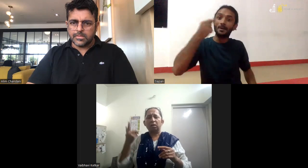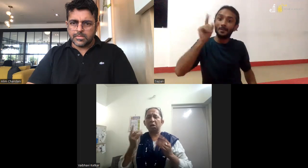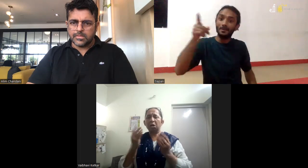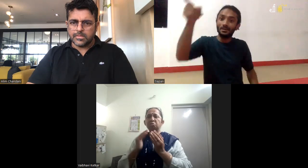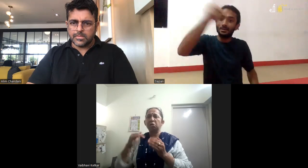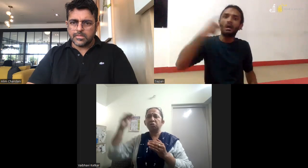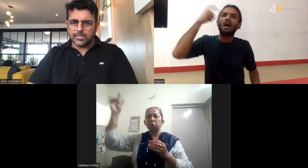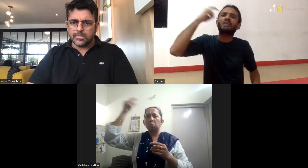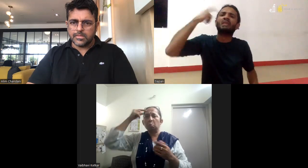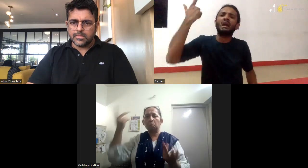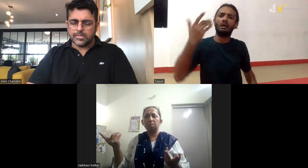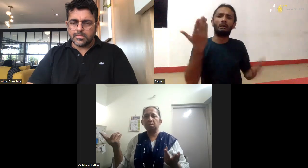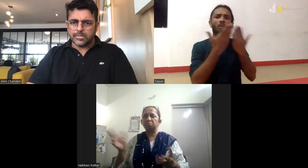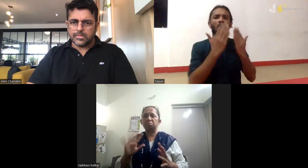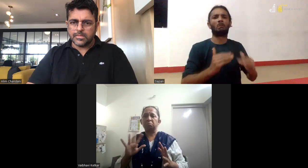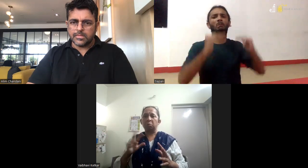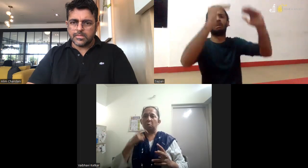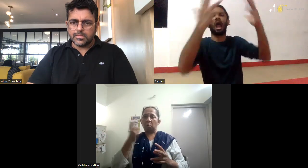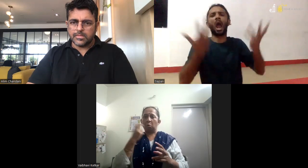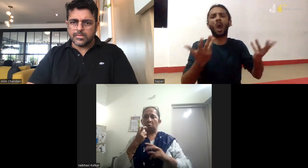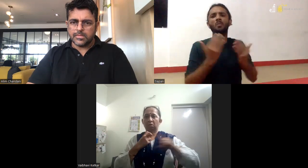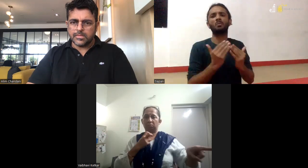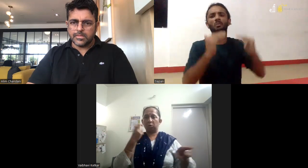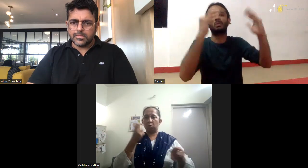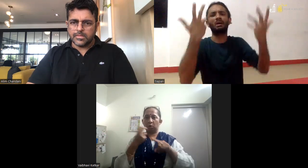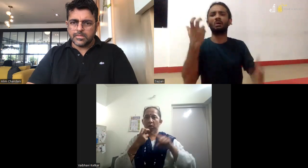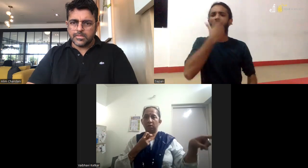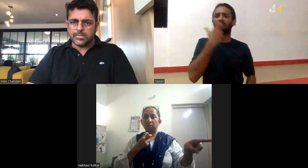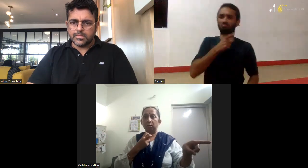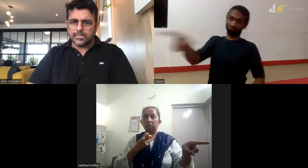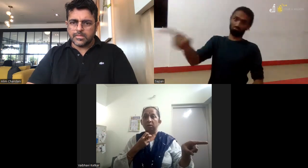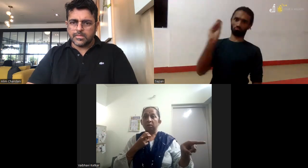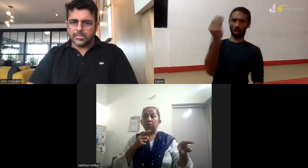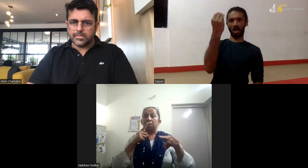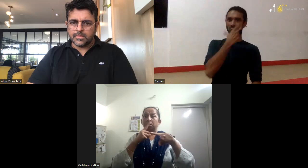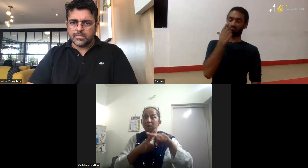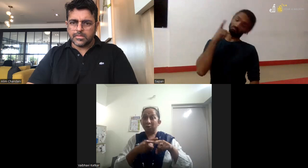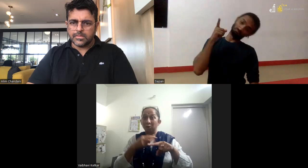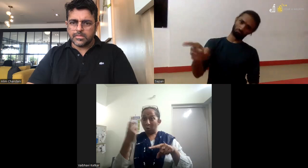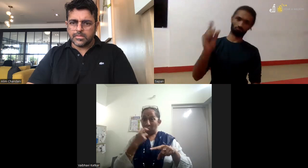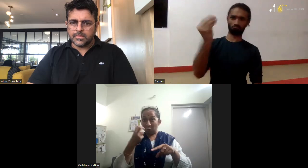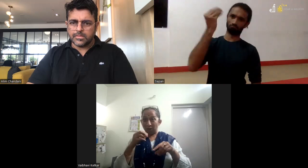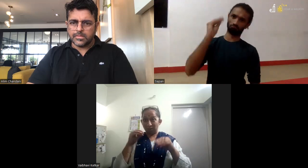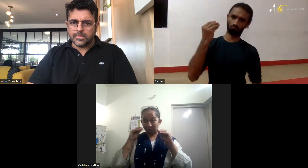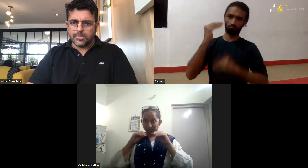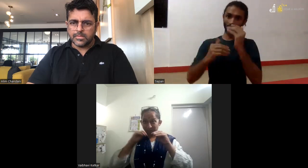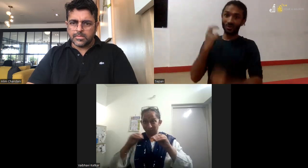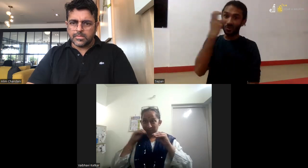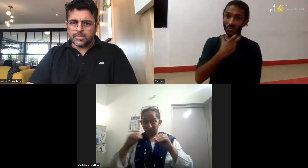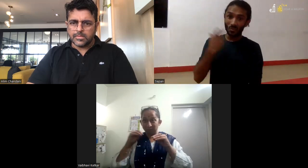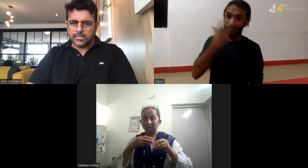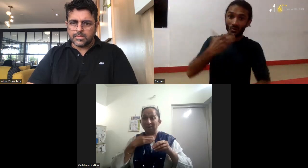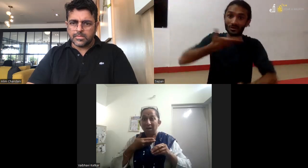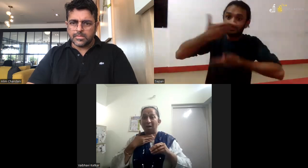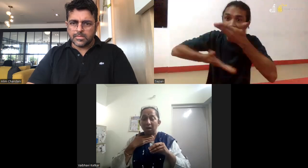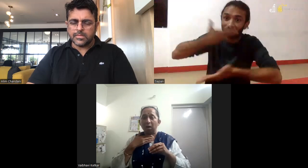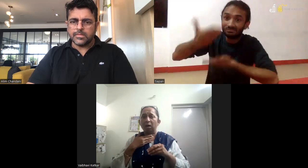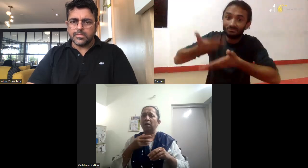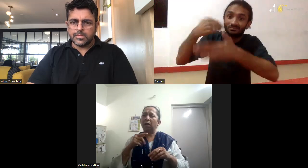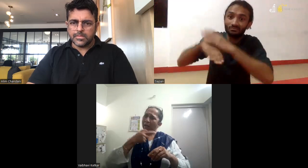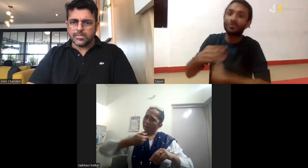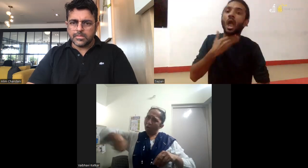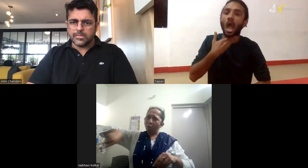from our community. We still need to have the interpreters, teachers, and the audiologists, speech therapists, all of the people we need